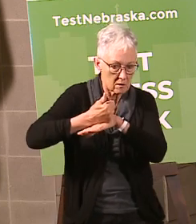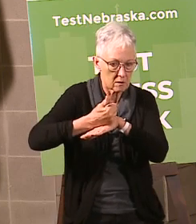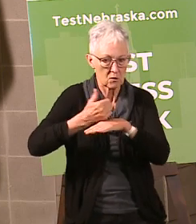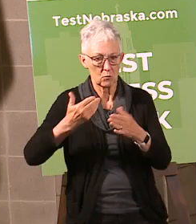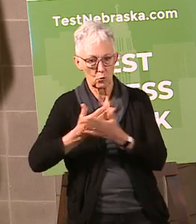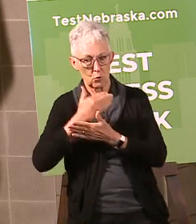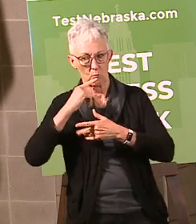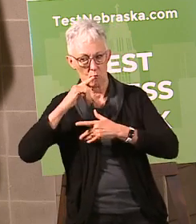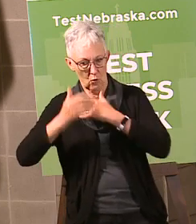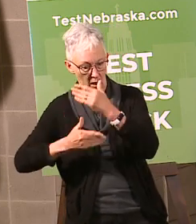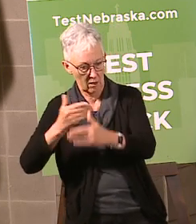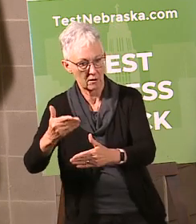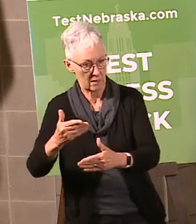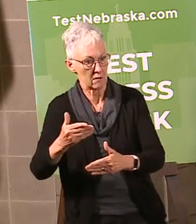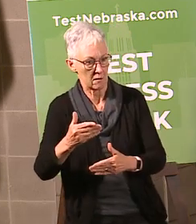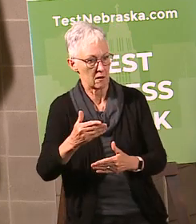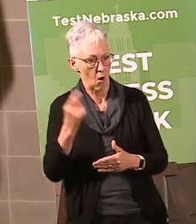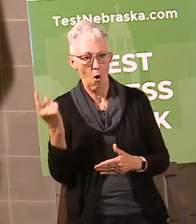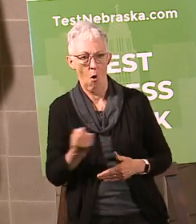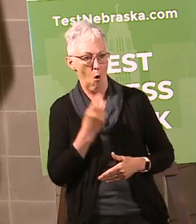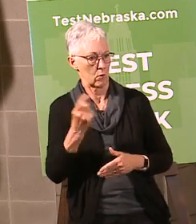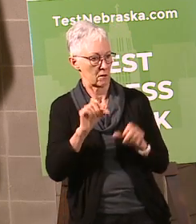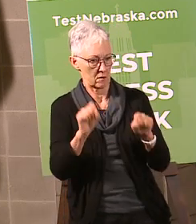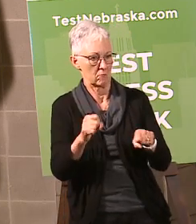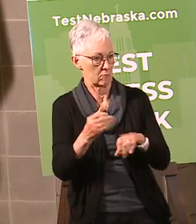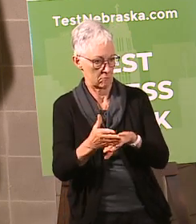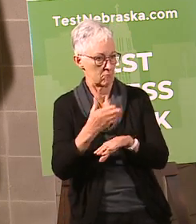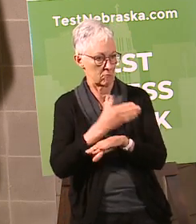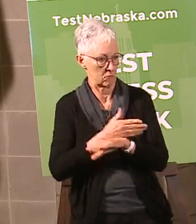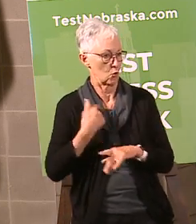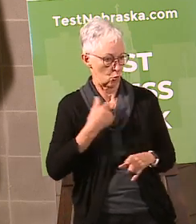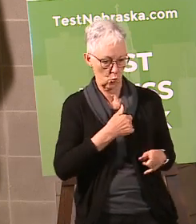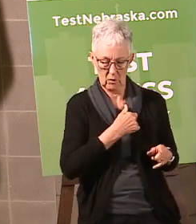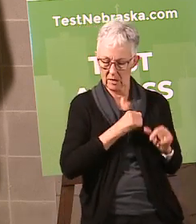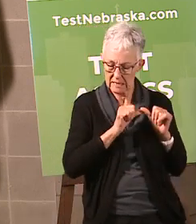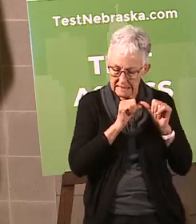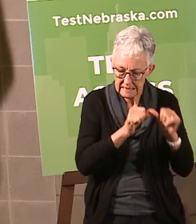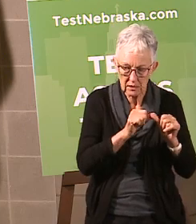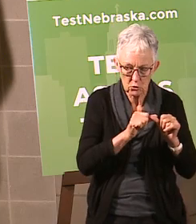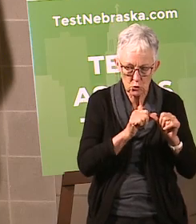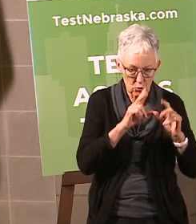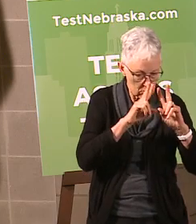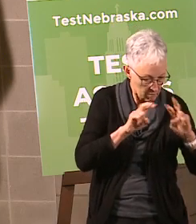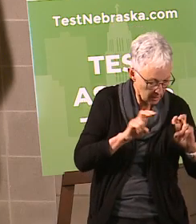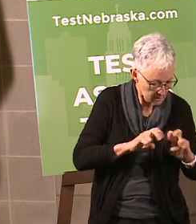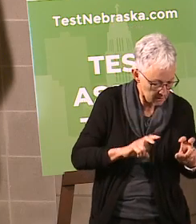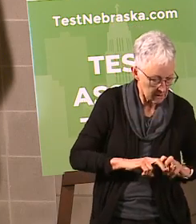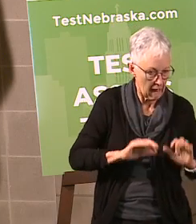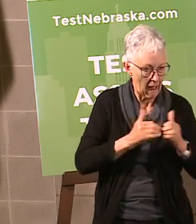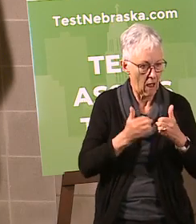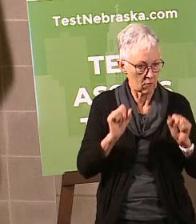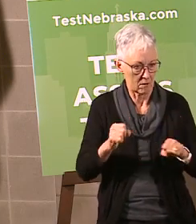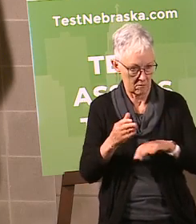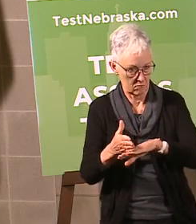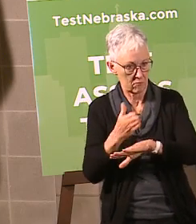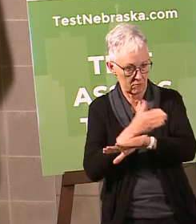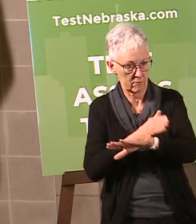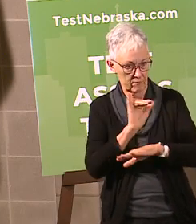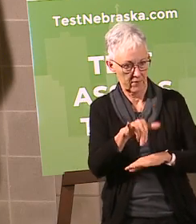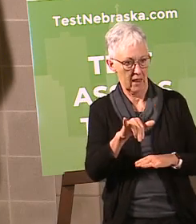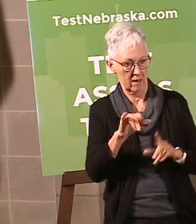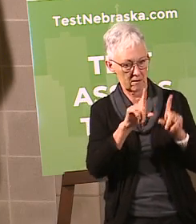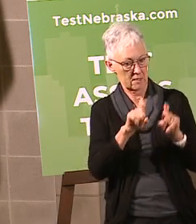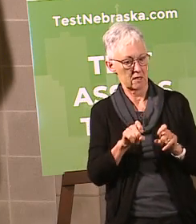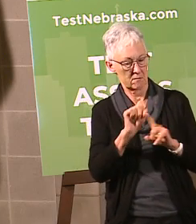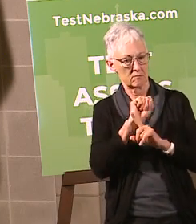improve upon. We've been working to do that as well here at the state of Nebraska, and we're going to continue to look for ways to improve upon it. So, as we find